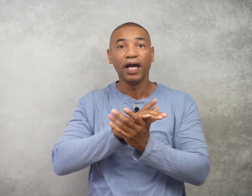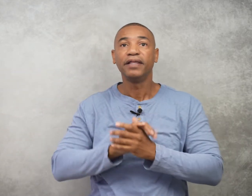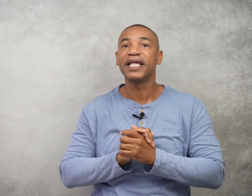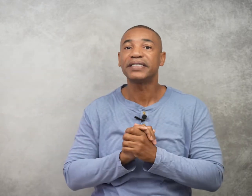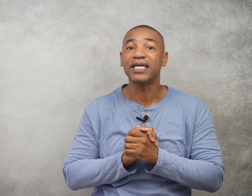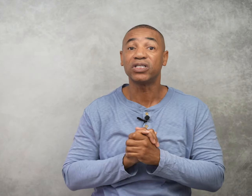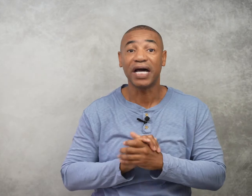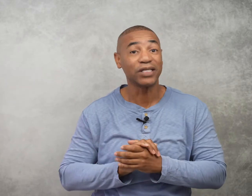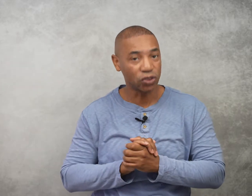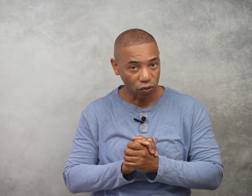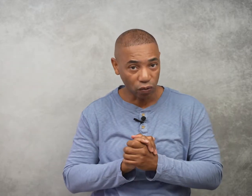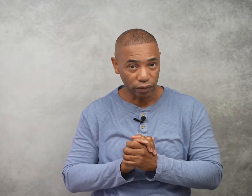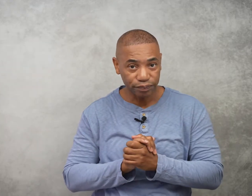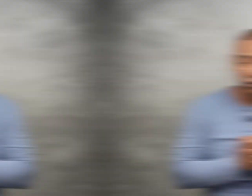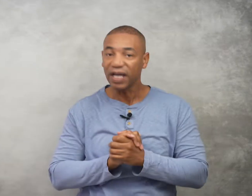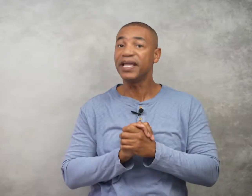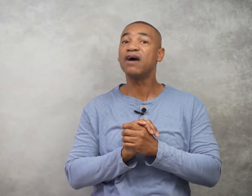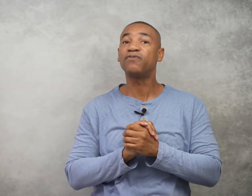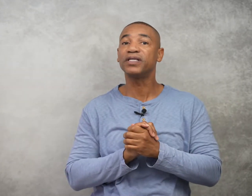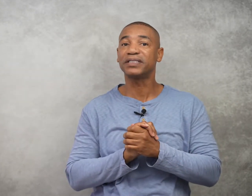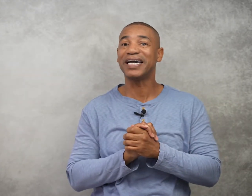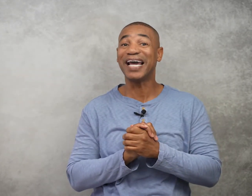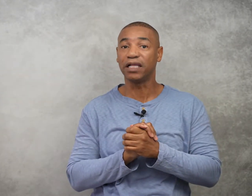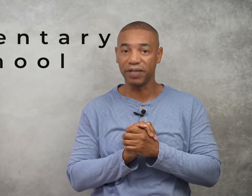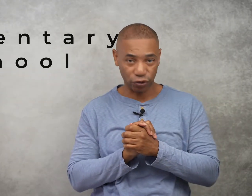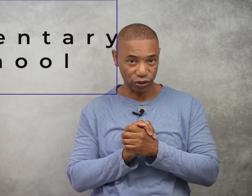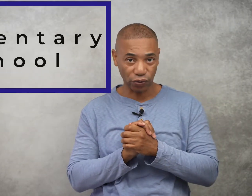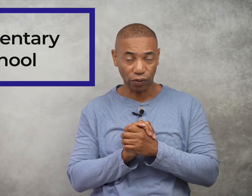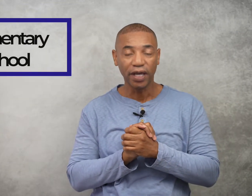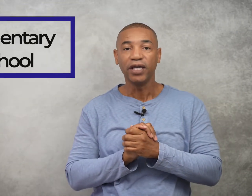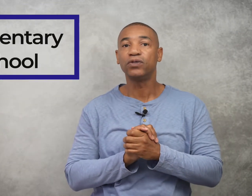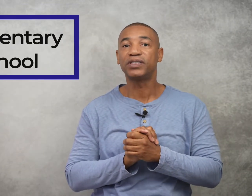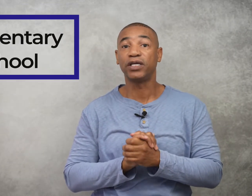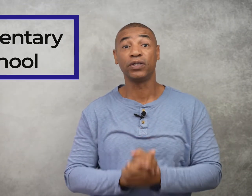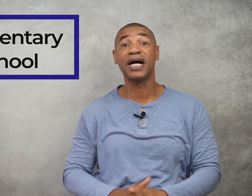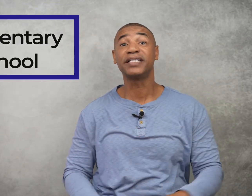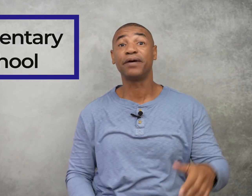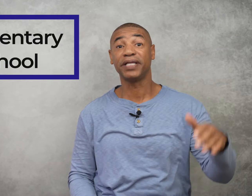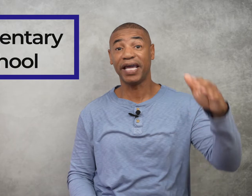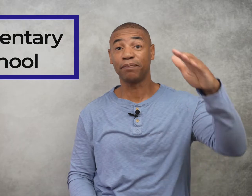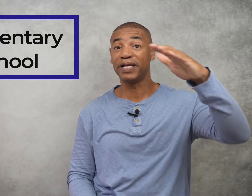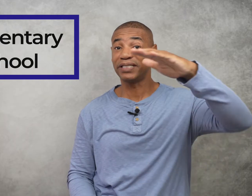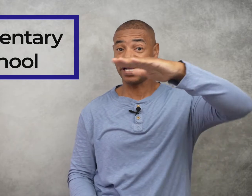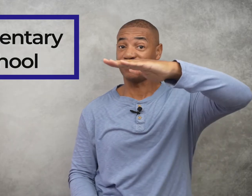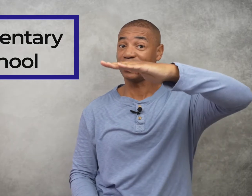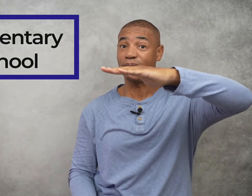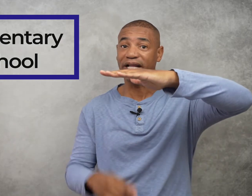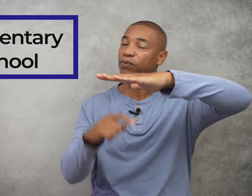That is how you sign school. Now for the sign elementary school. You'll take your non-dominant hand, place that in front of the body with the